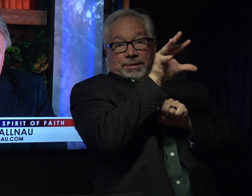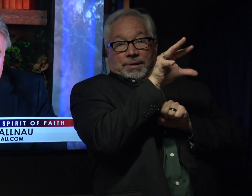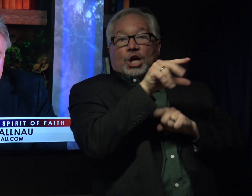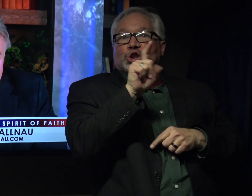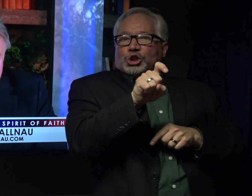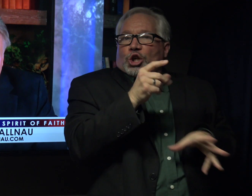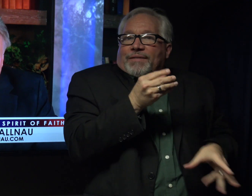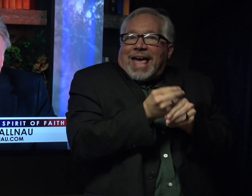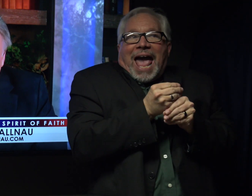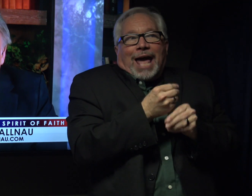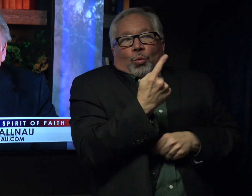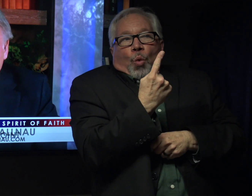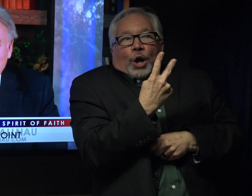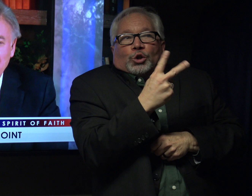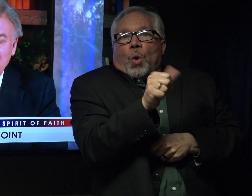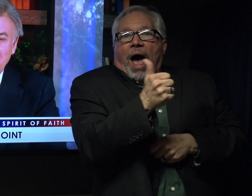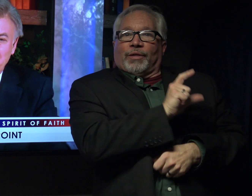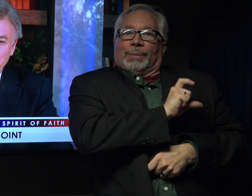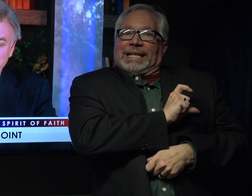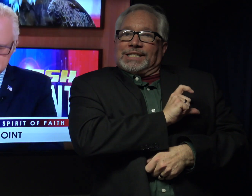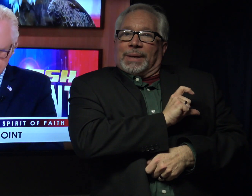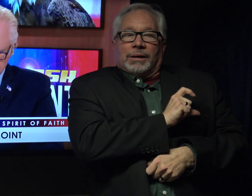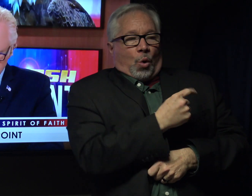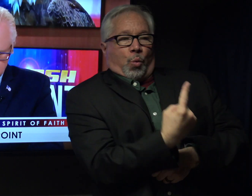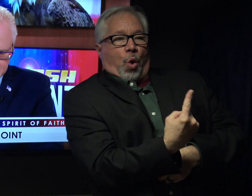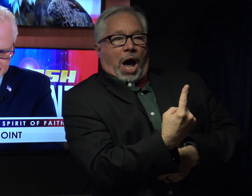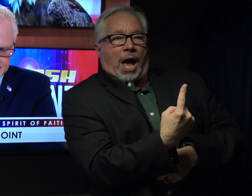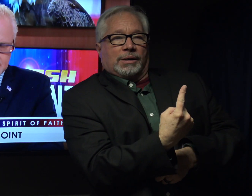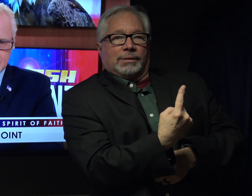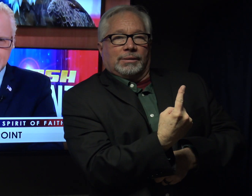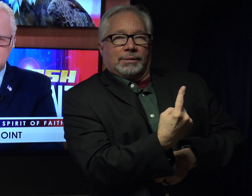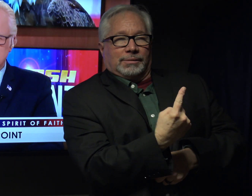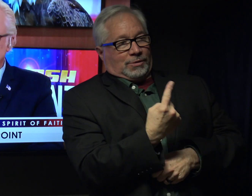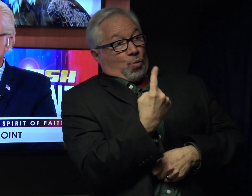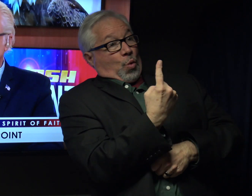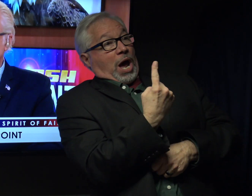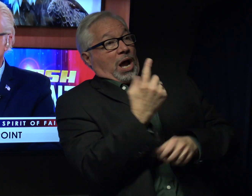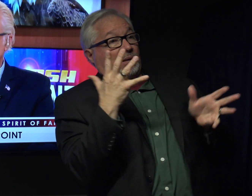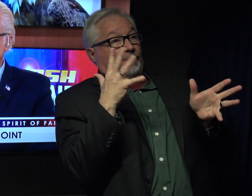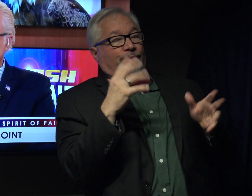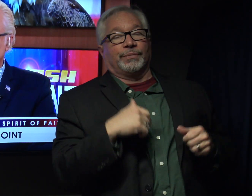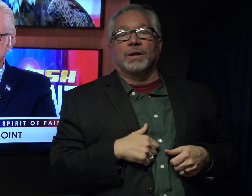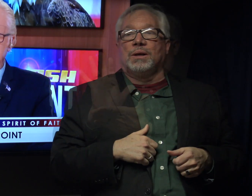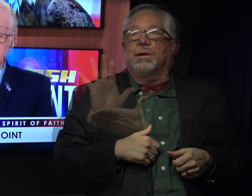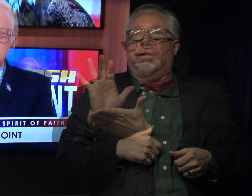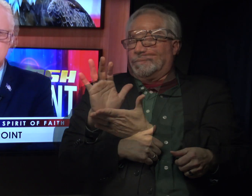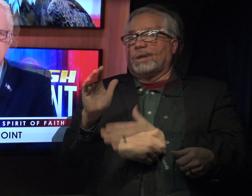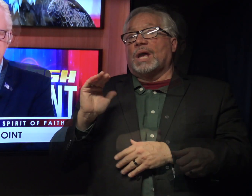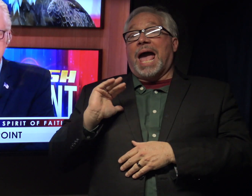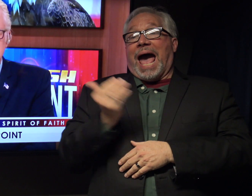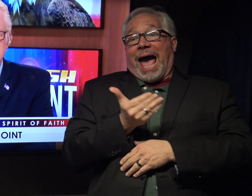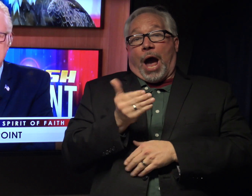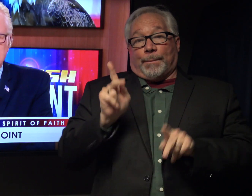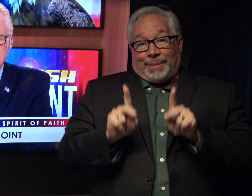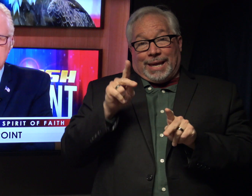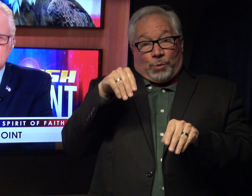one would think so. Well, we had word today, I don't know, gentlemen, if we have that, in D.C.,